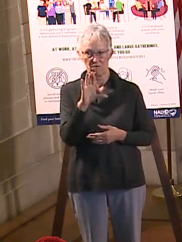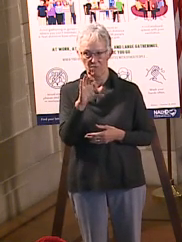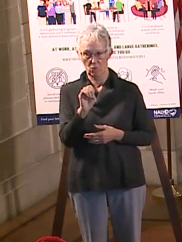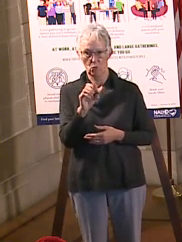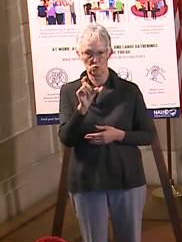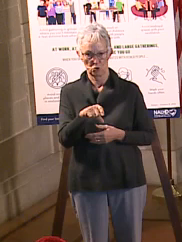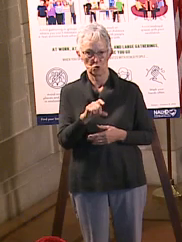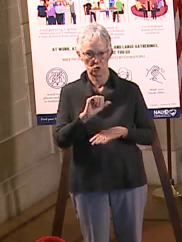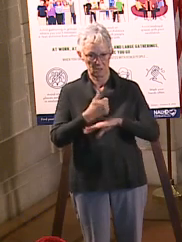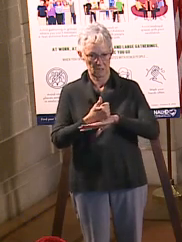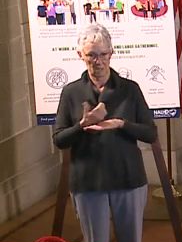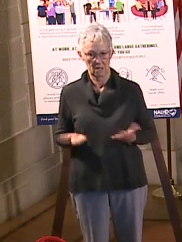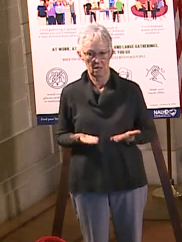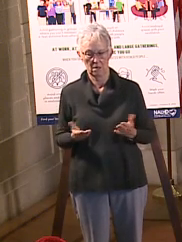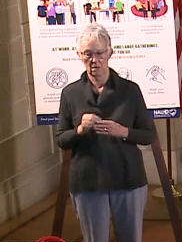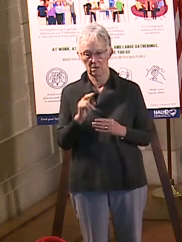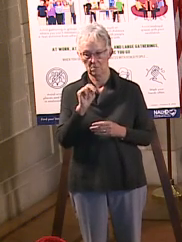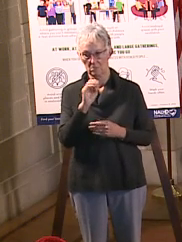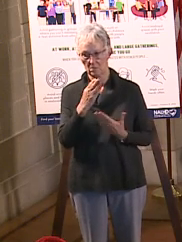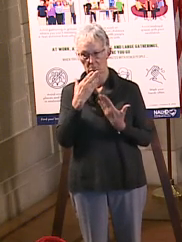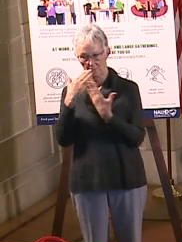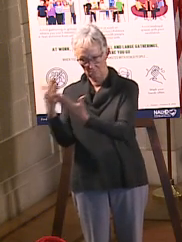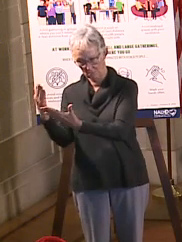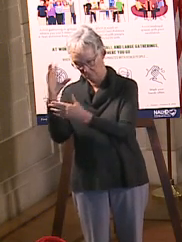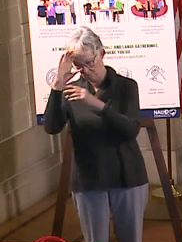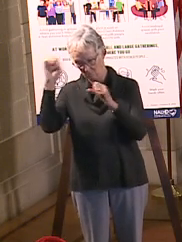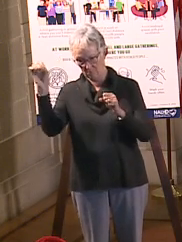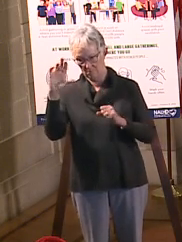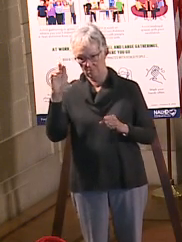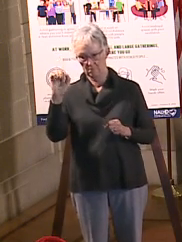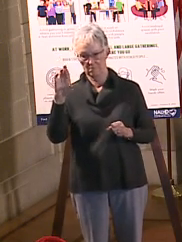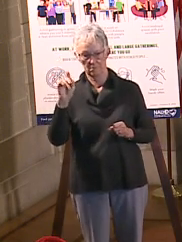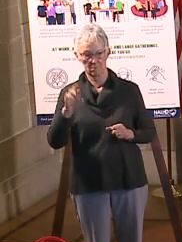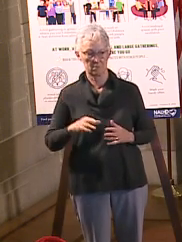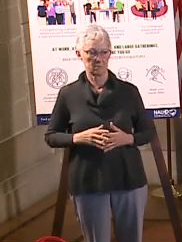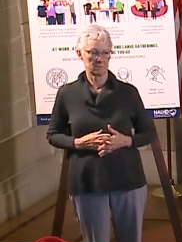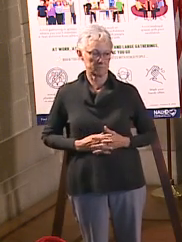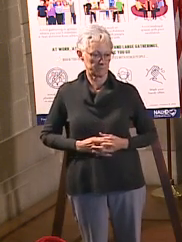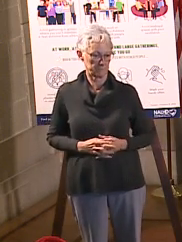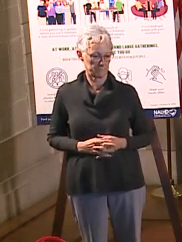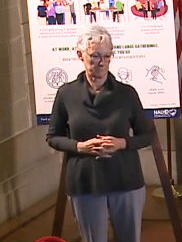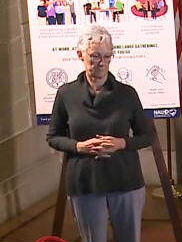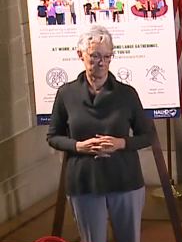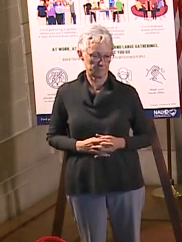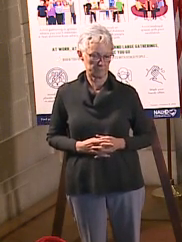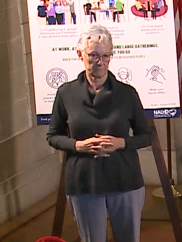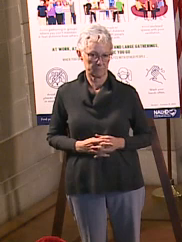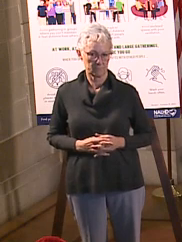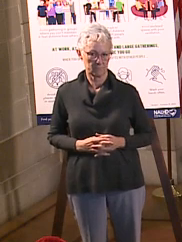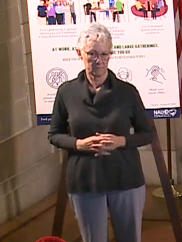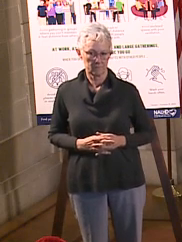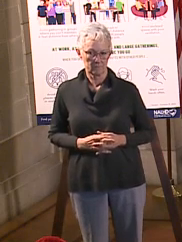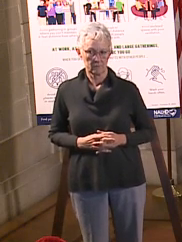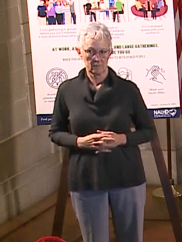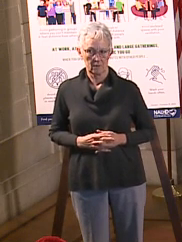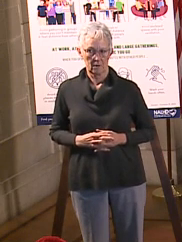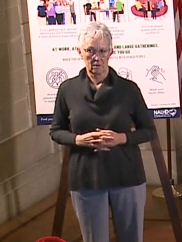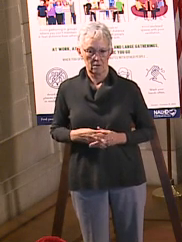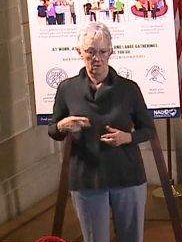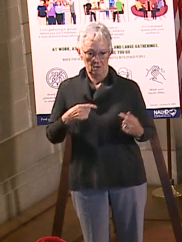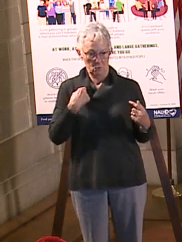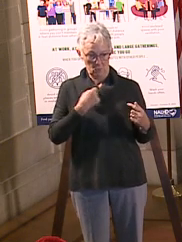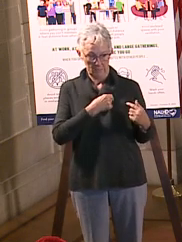Carter, for that as well. Okay, so one of the things that we have done is we have tried to